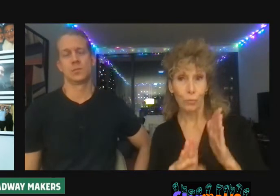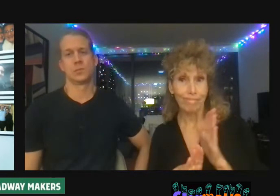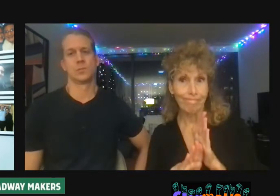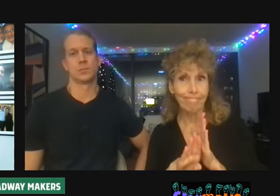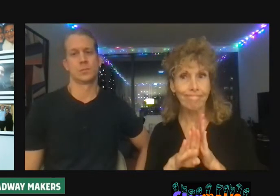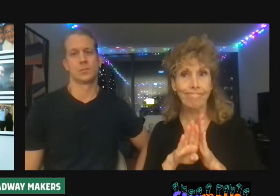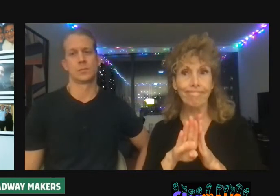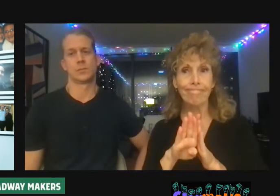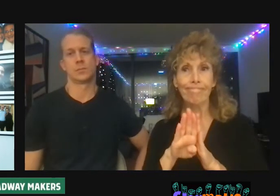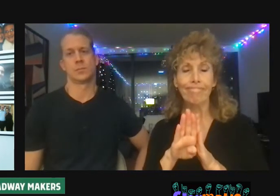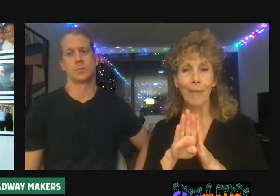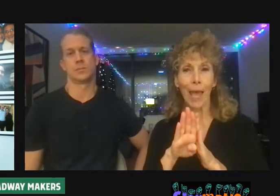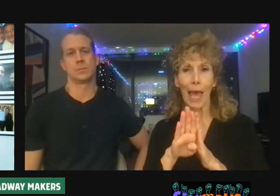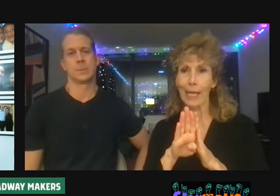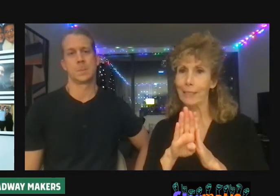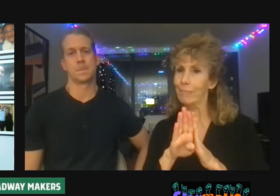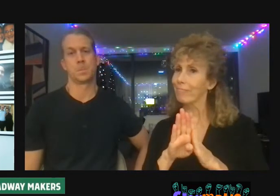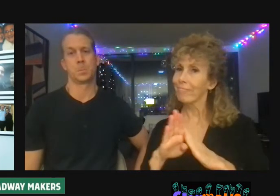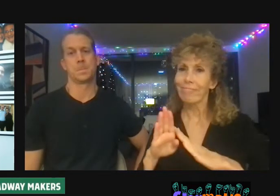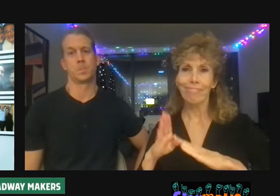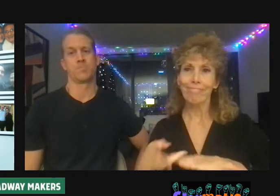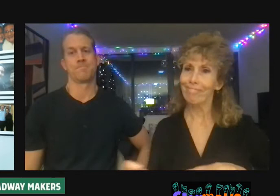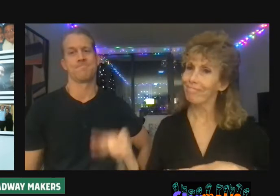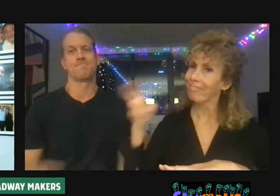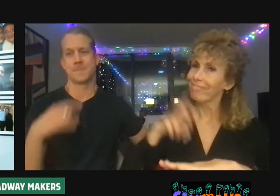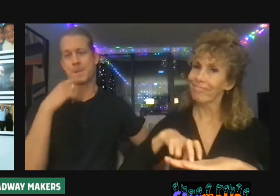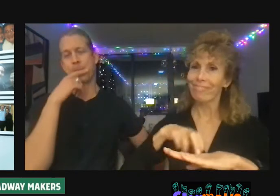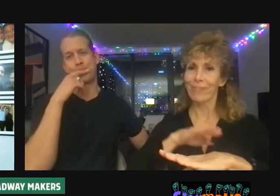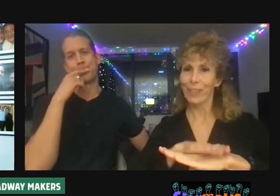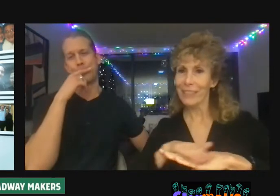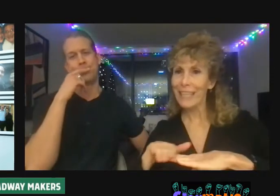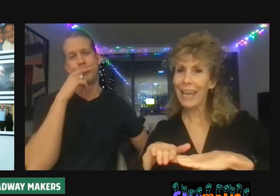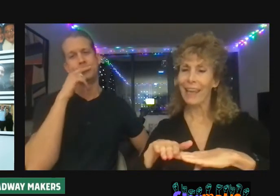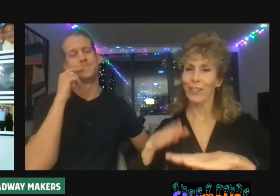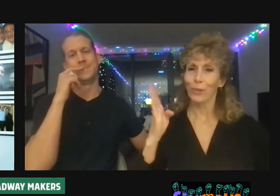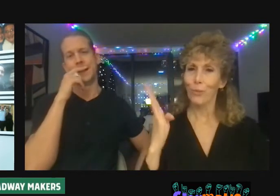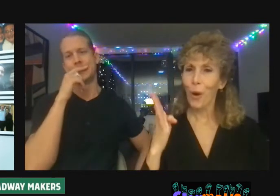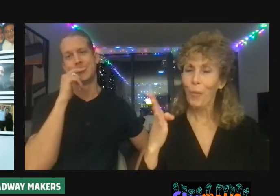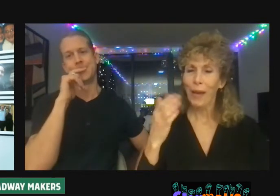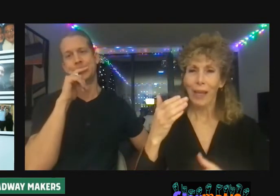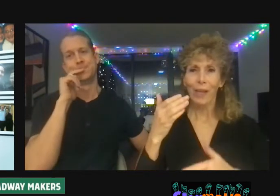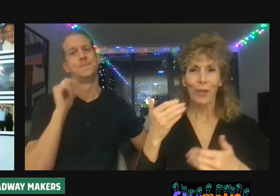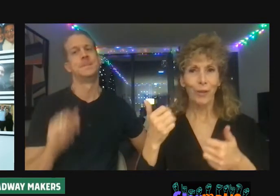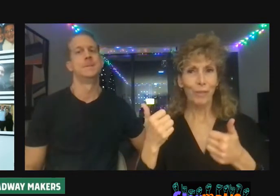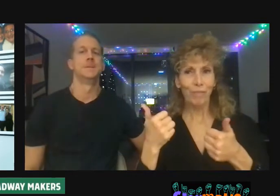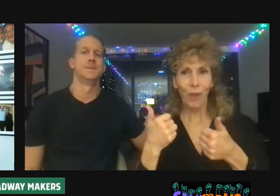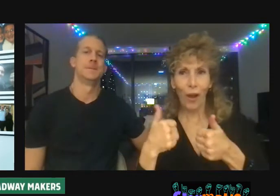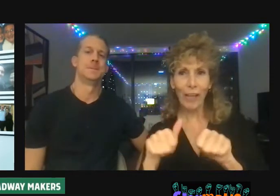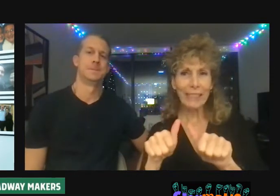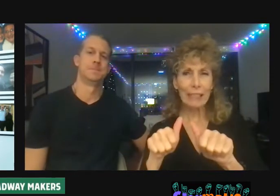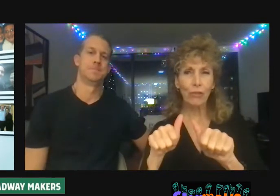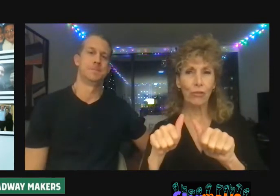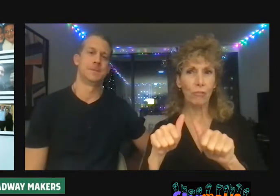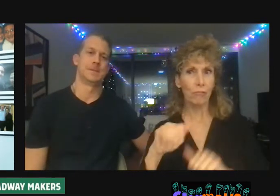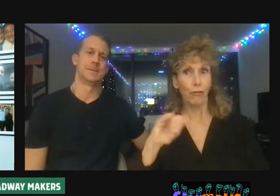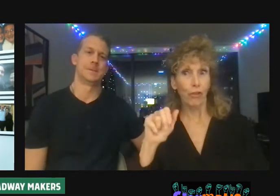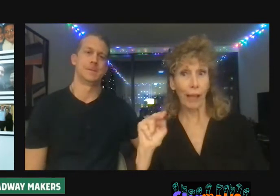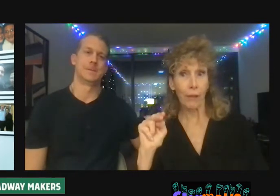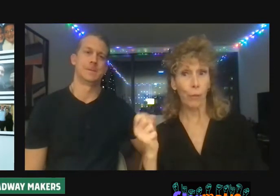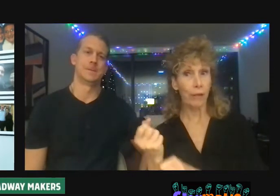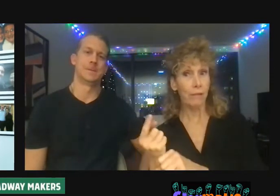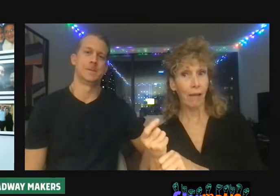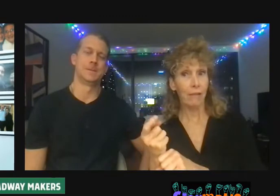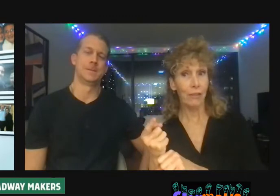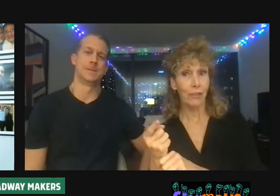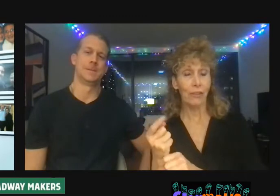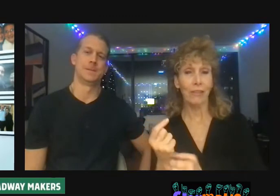make their Broadway debut, maybe going into audition season in January? What advice would